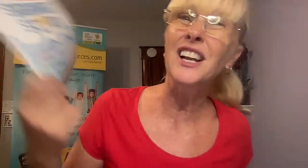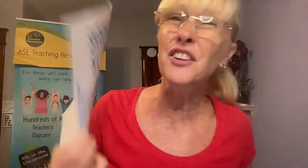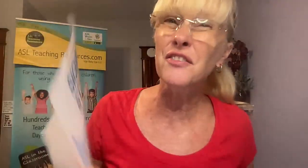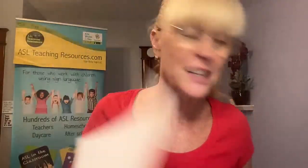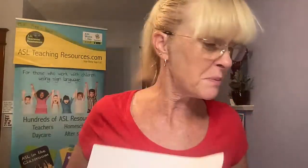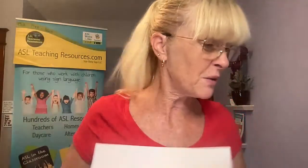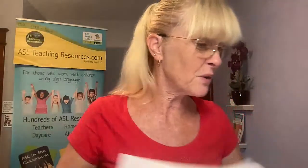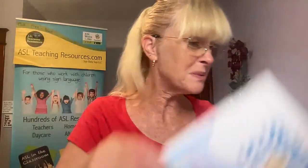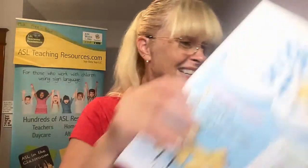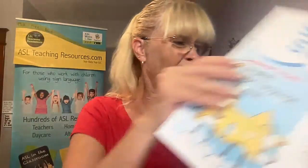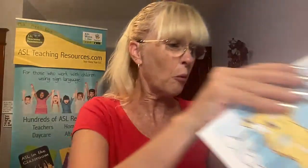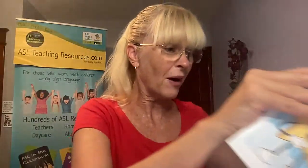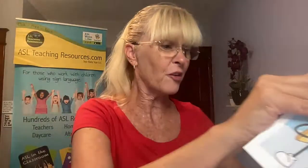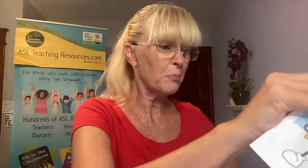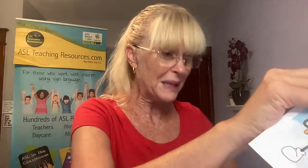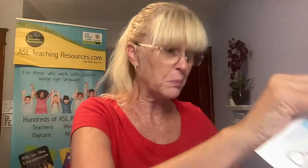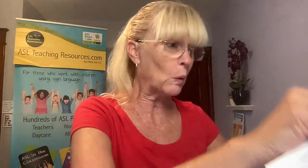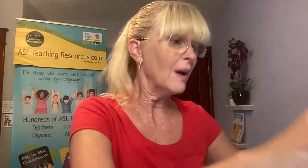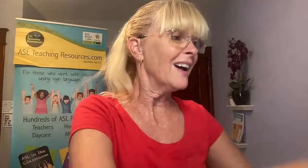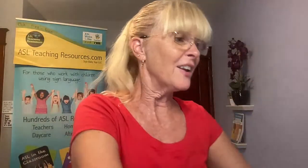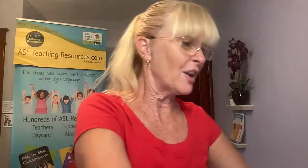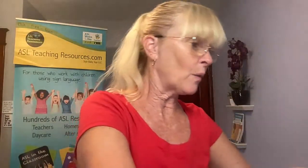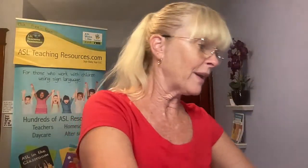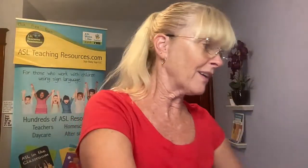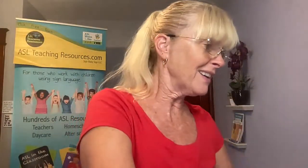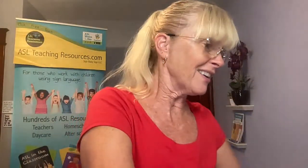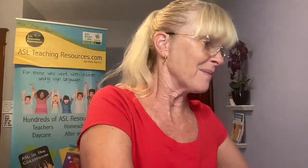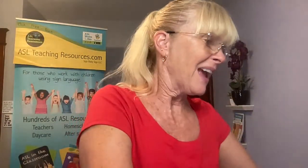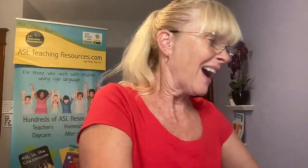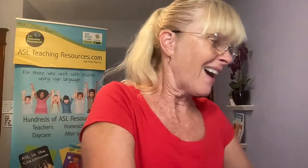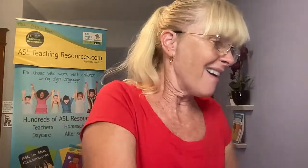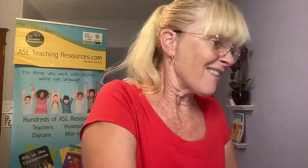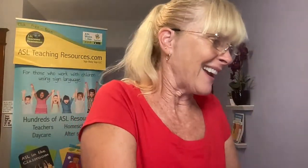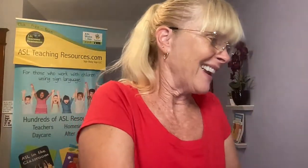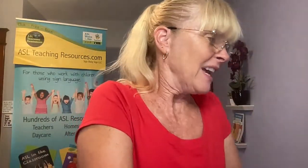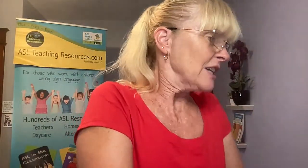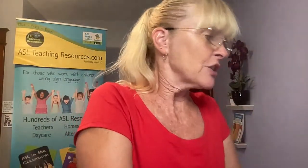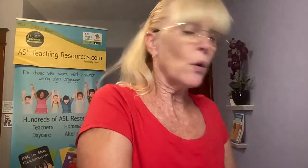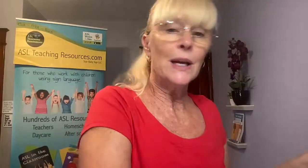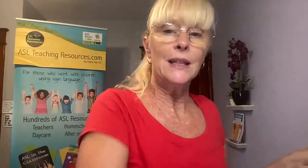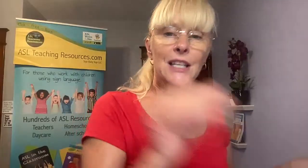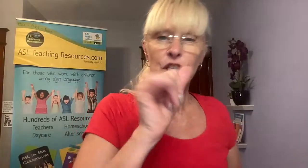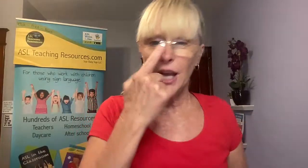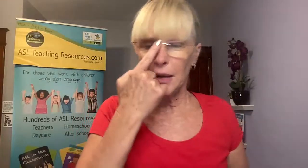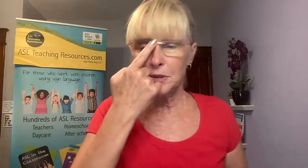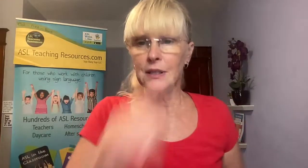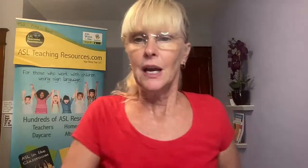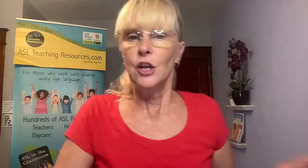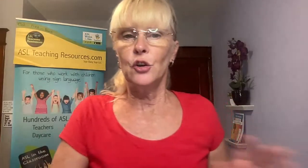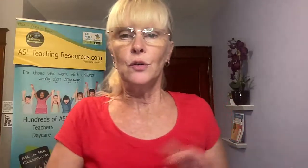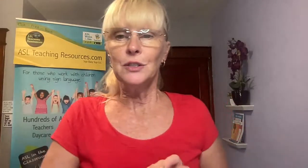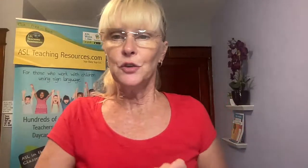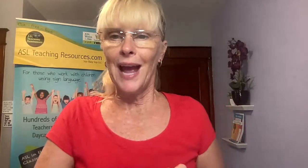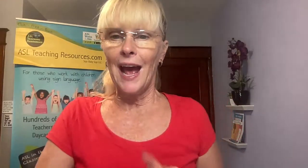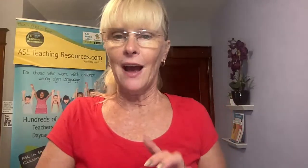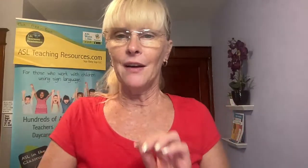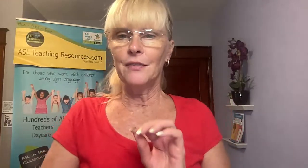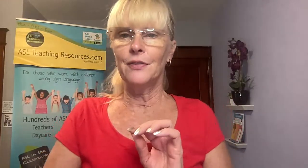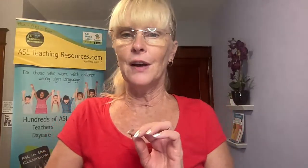in your Facebook groups to help other people know we are here. All right. So in these shapes, you're going to have